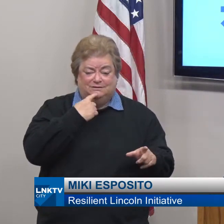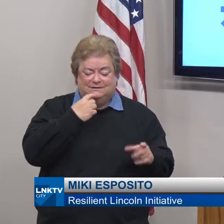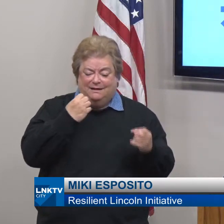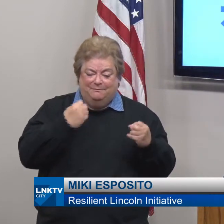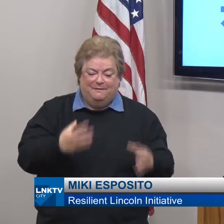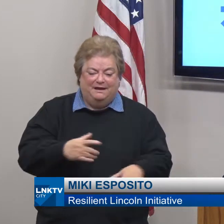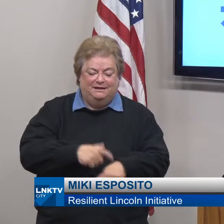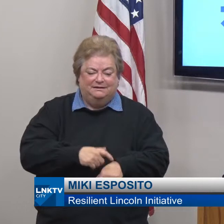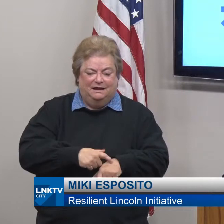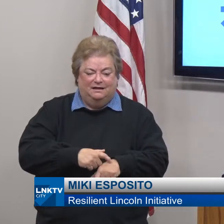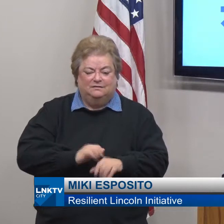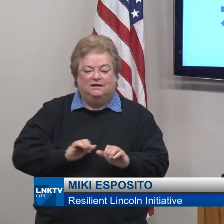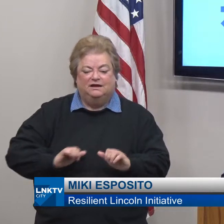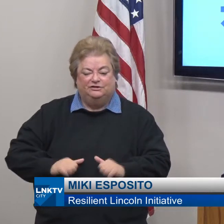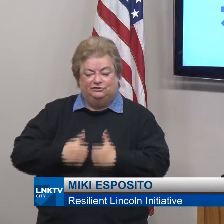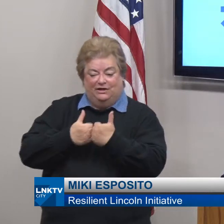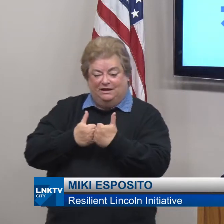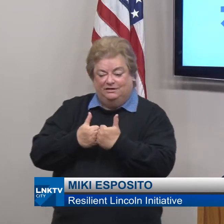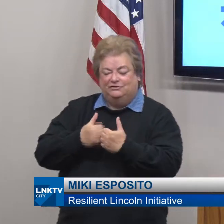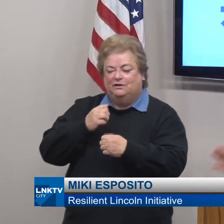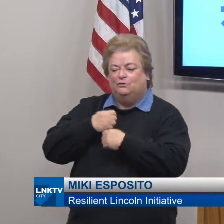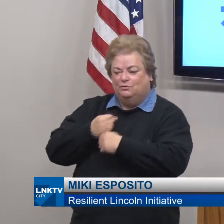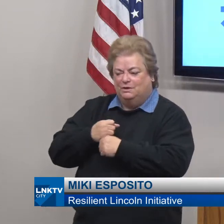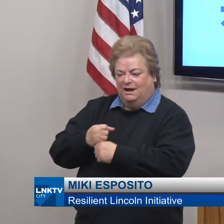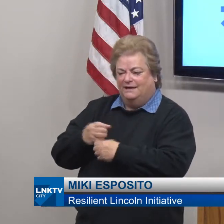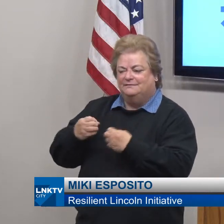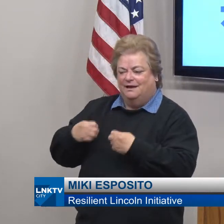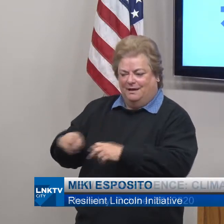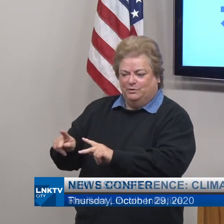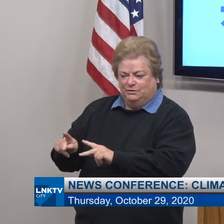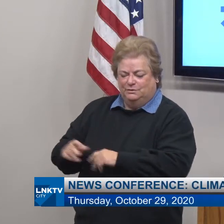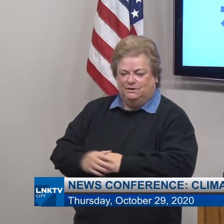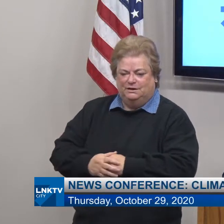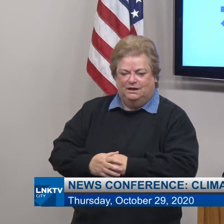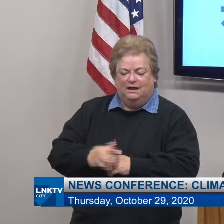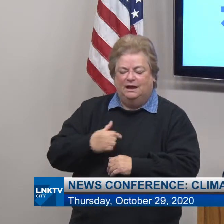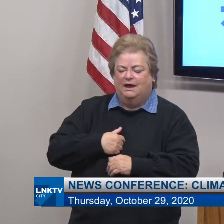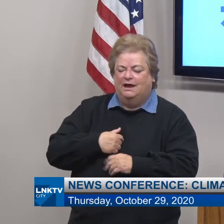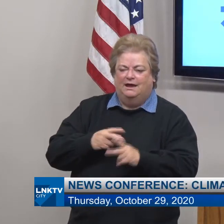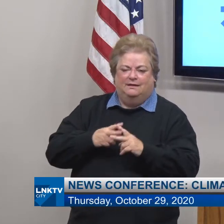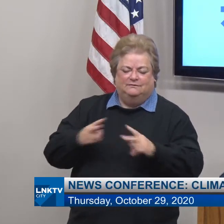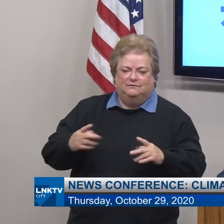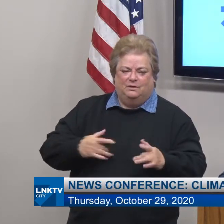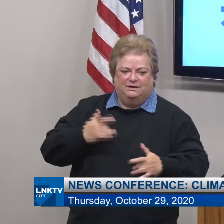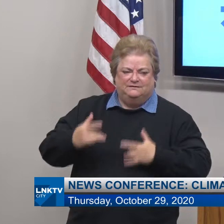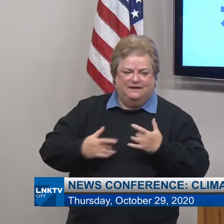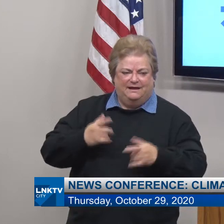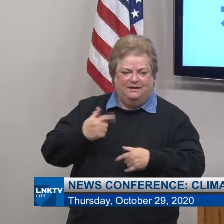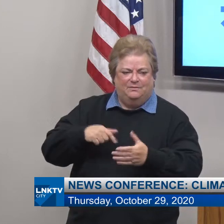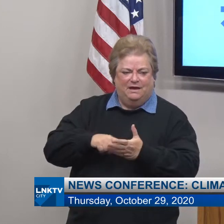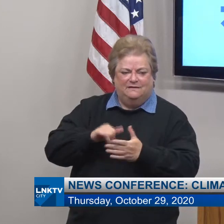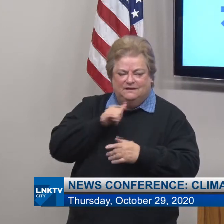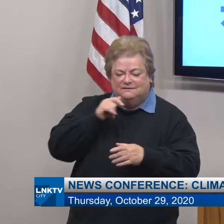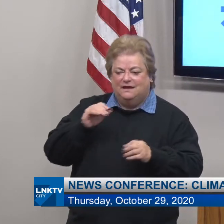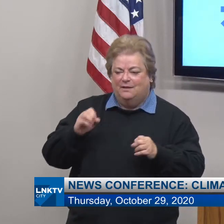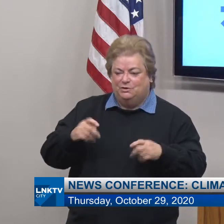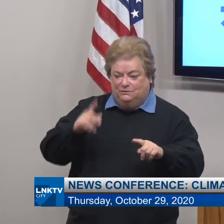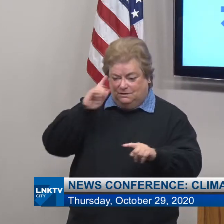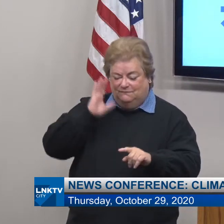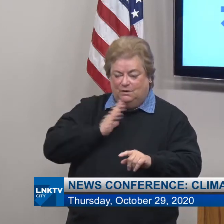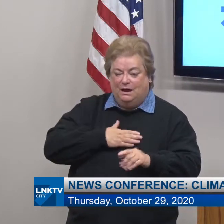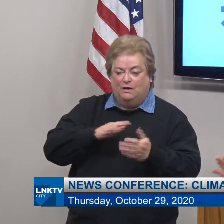times, challenge creates opportunity, and I am so excited about this opportunity for our